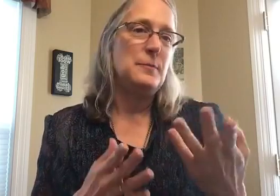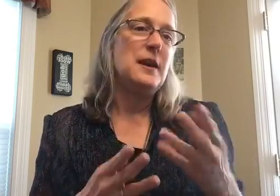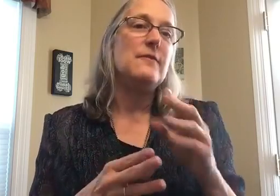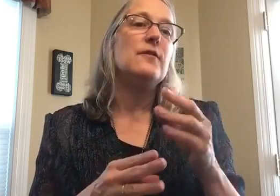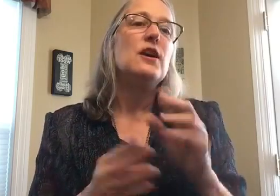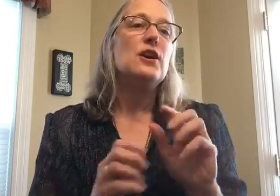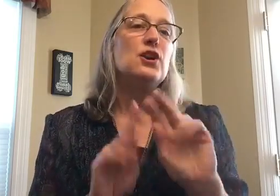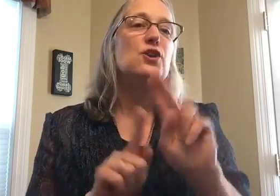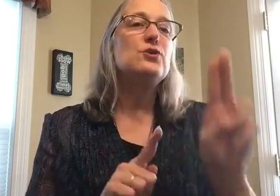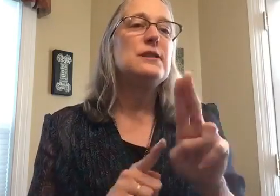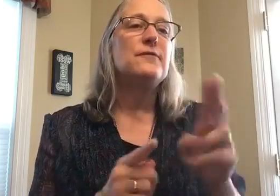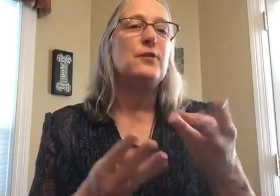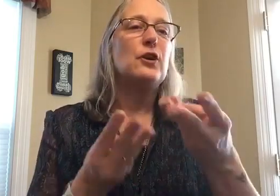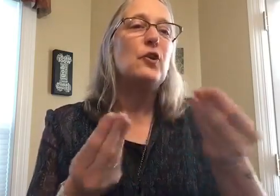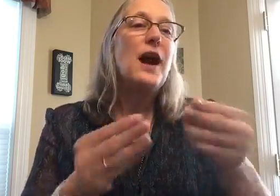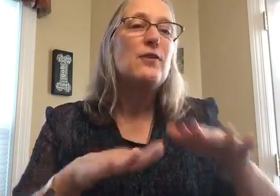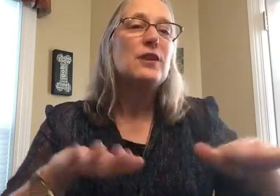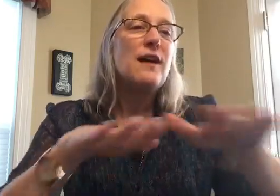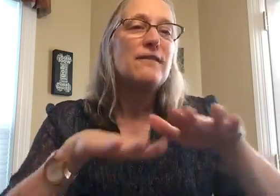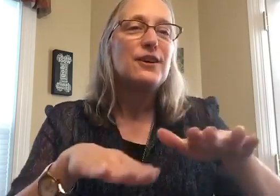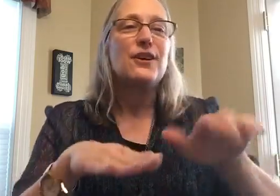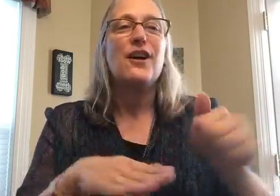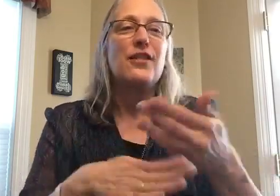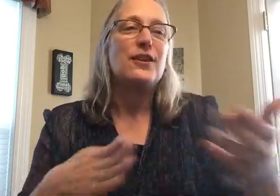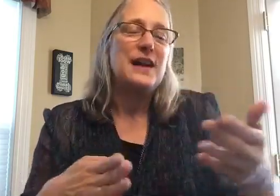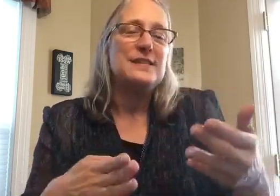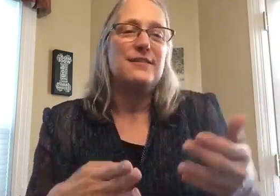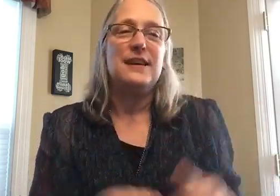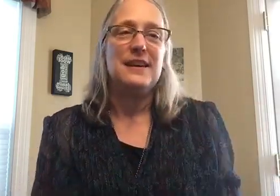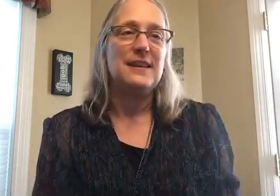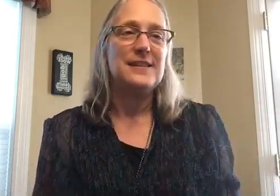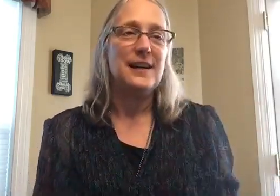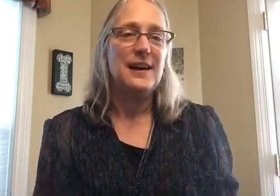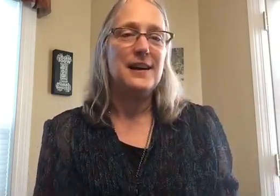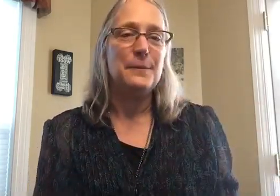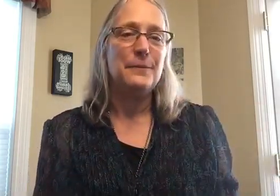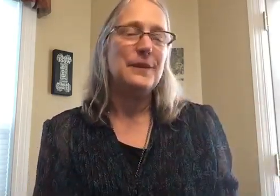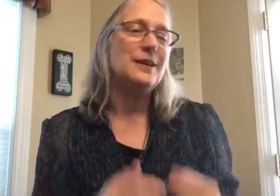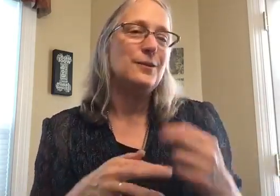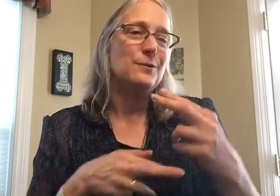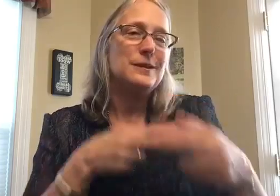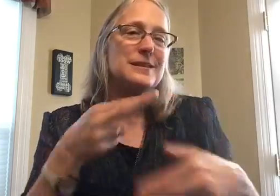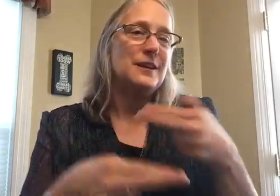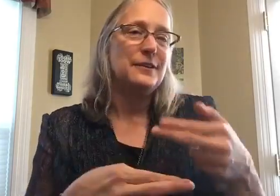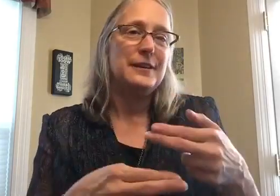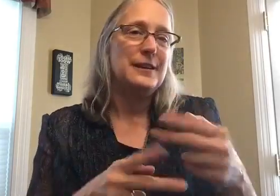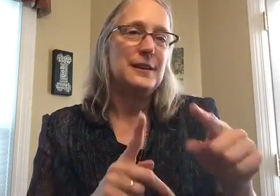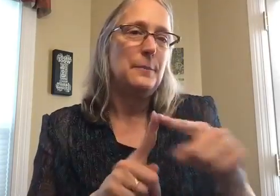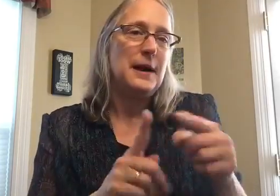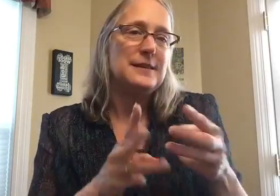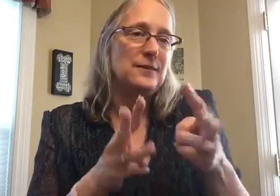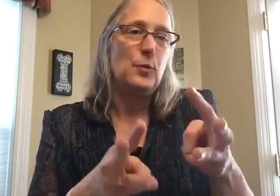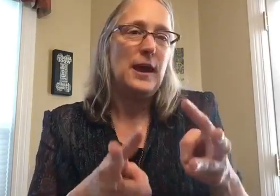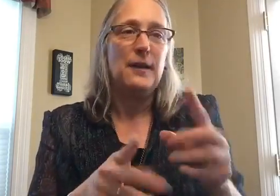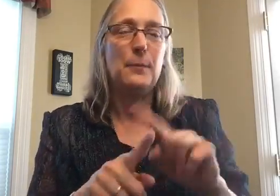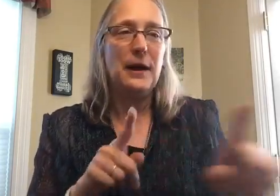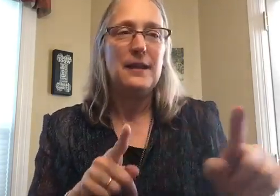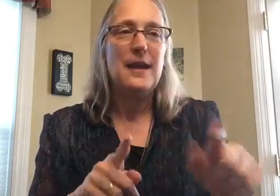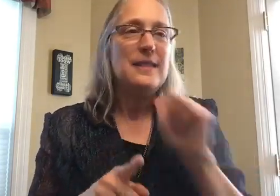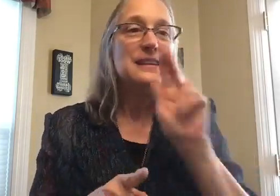have used it for ground cover or other kinds of things, recycle it in a positive way, but they didn't